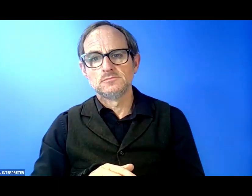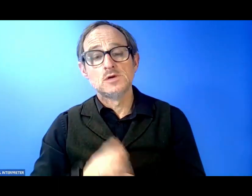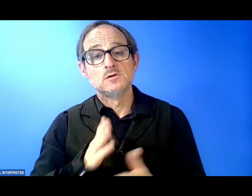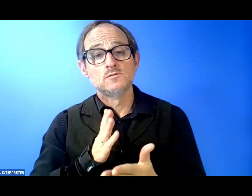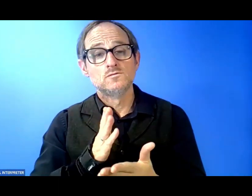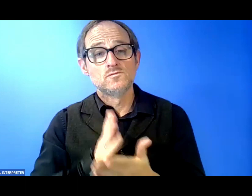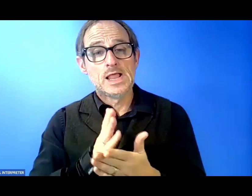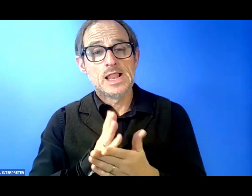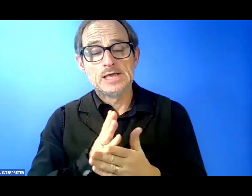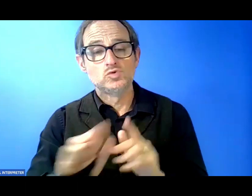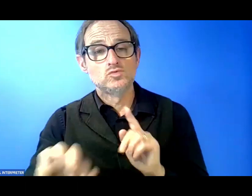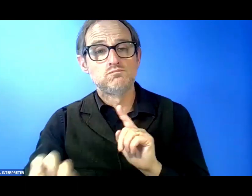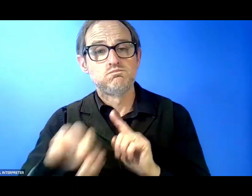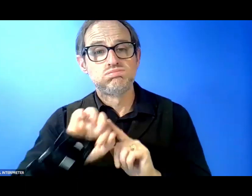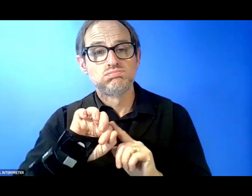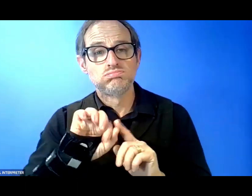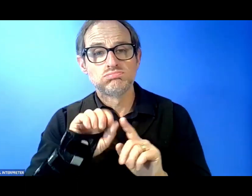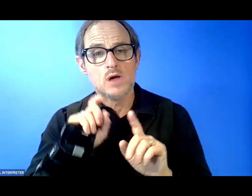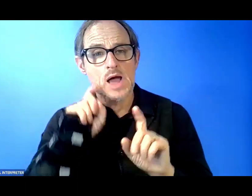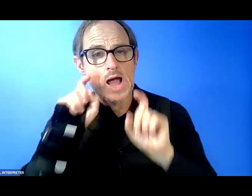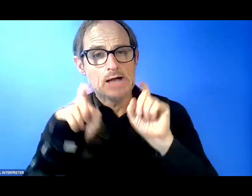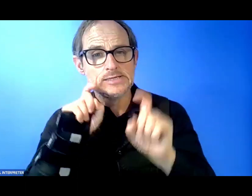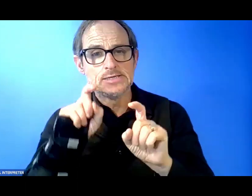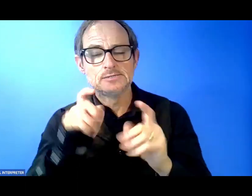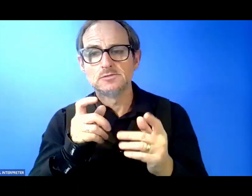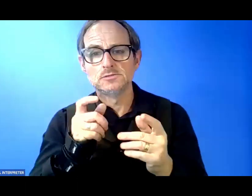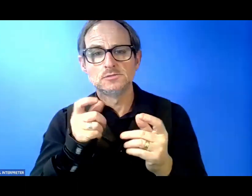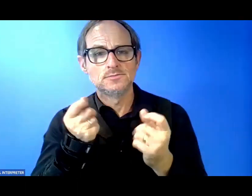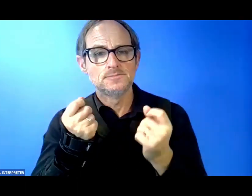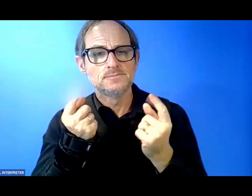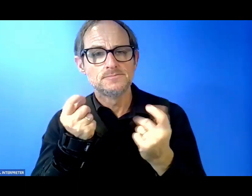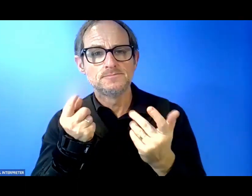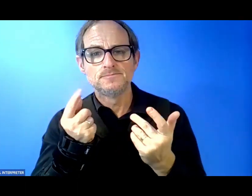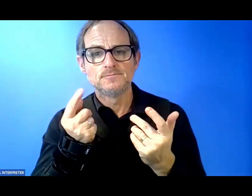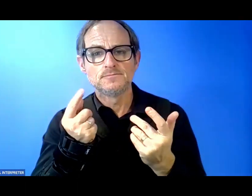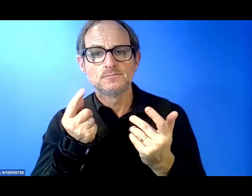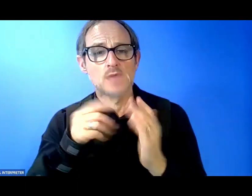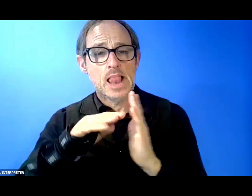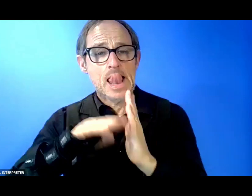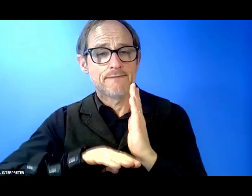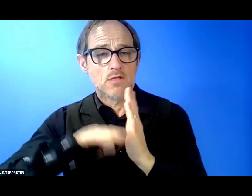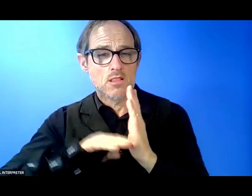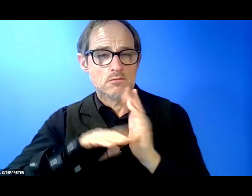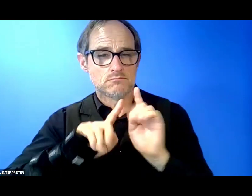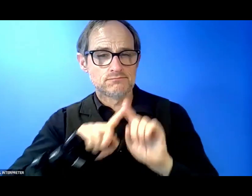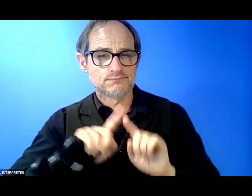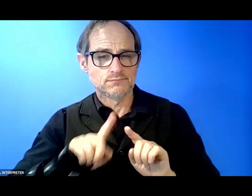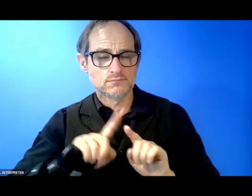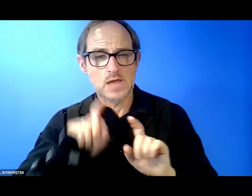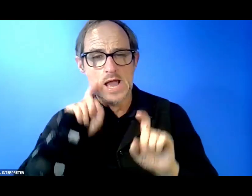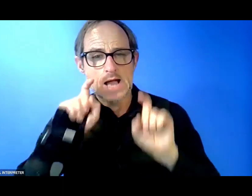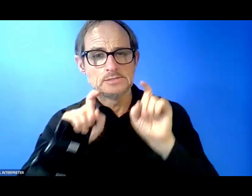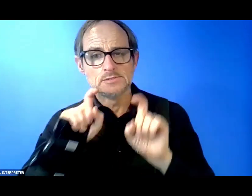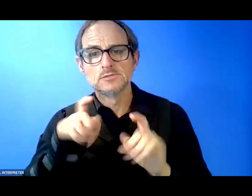immense source of ideas for many levels, and we chose that. We managed to print the